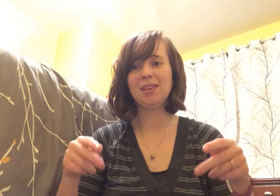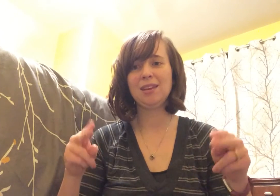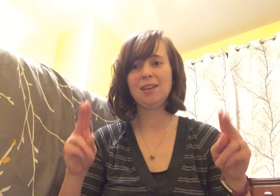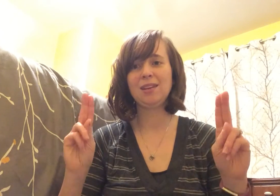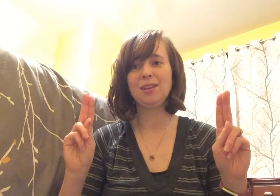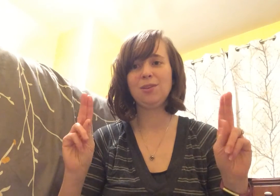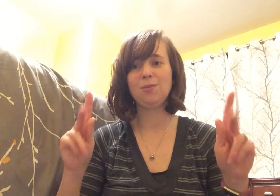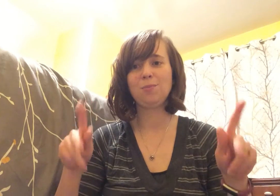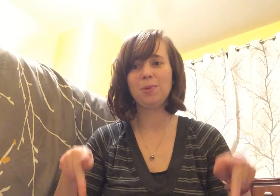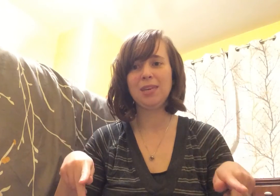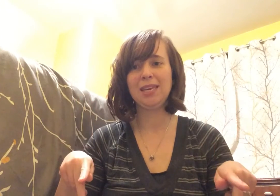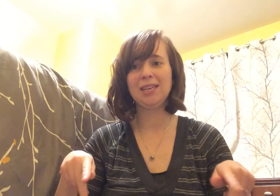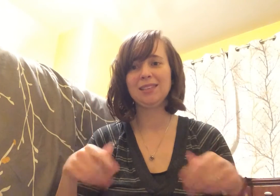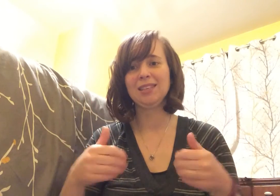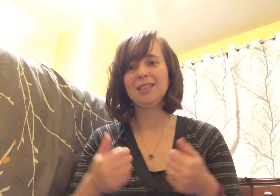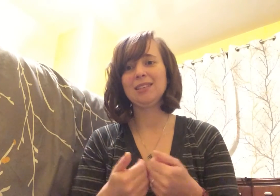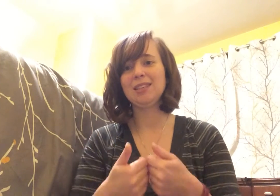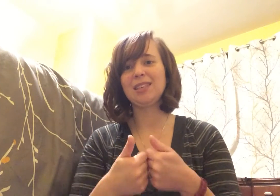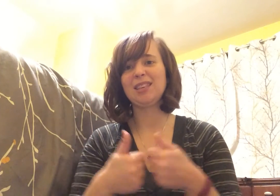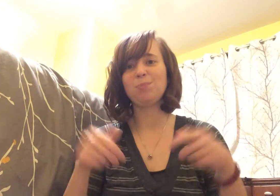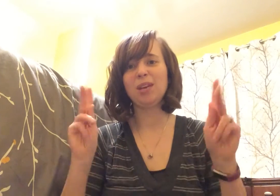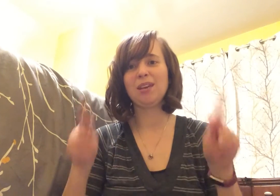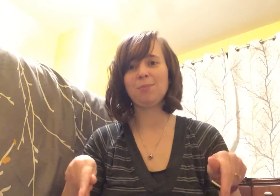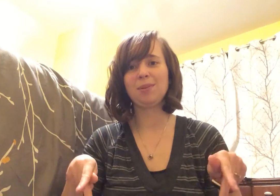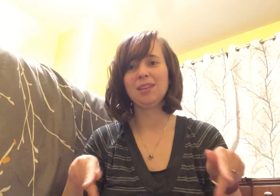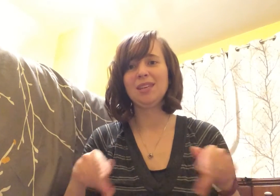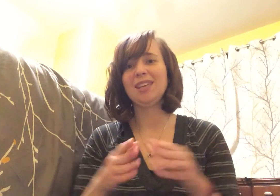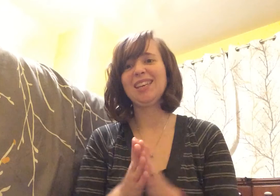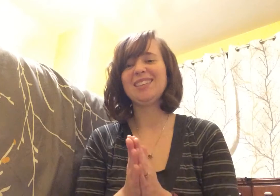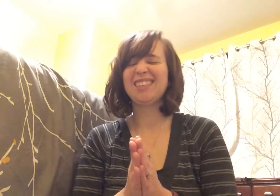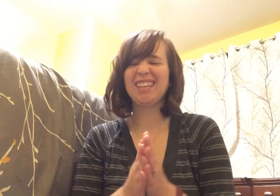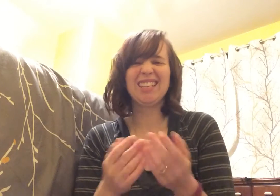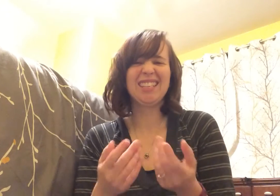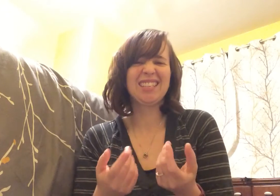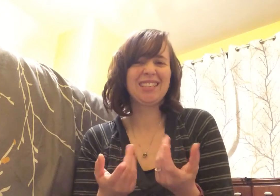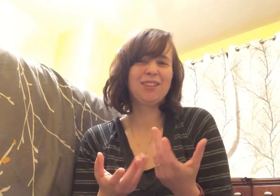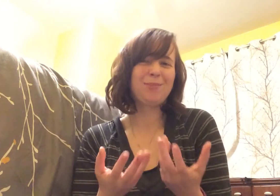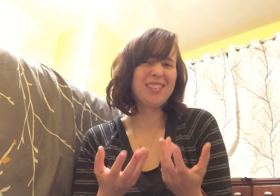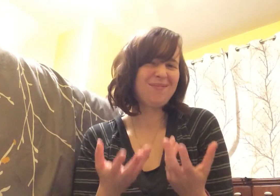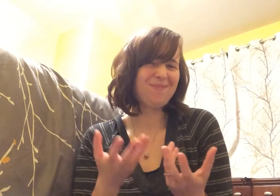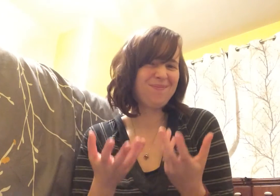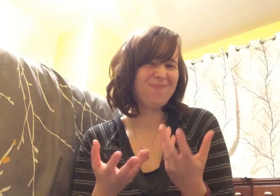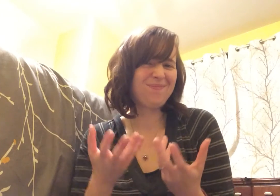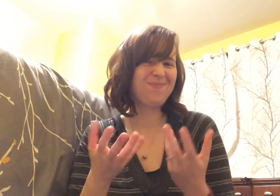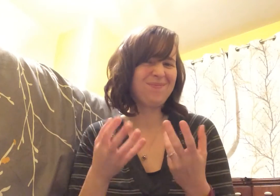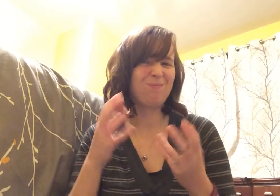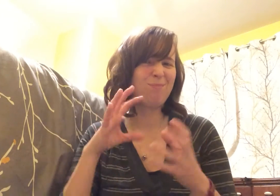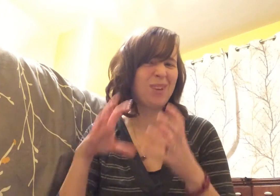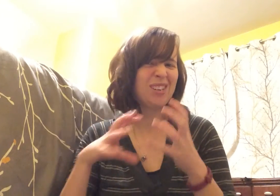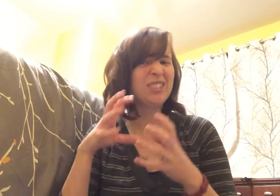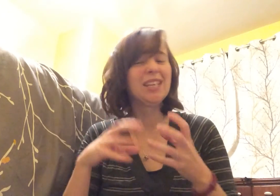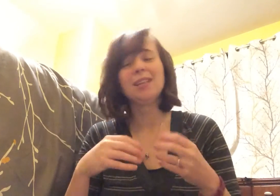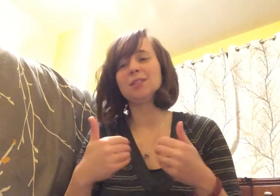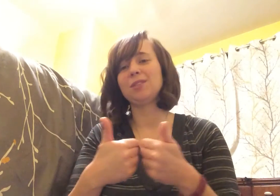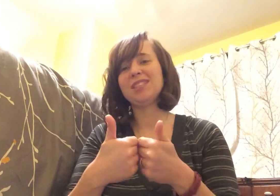then UP. It's like break up, and that kind of gets a little bit muddled. So it's just